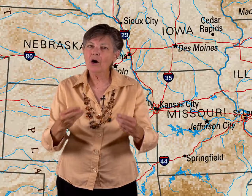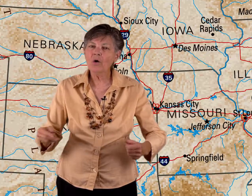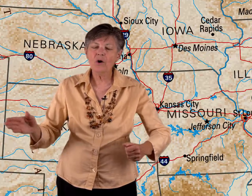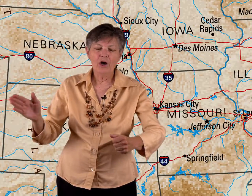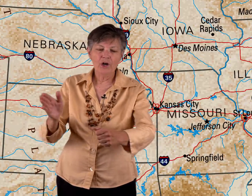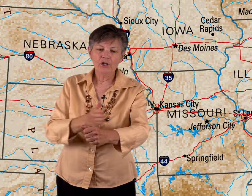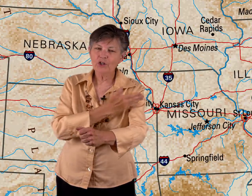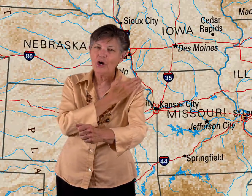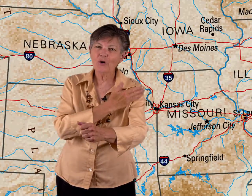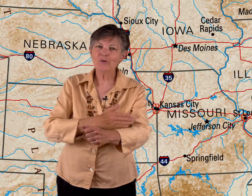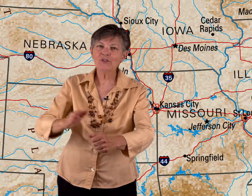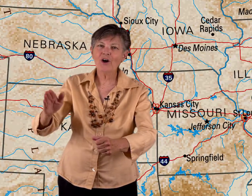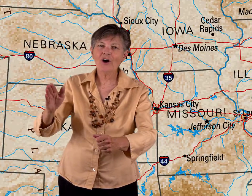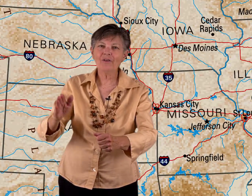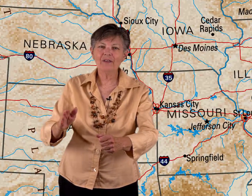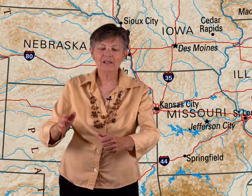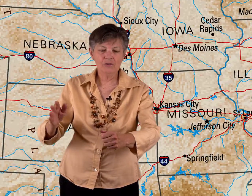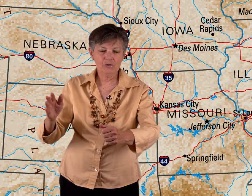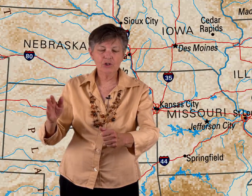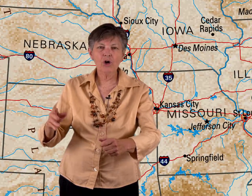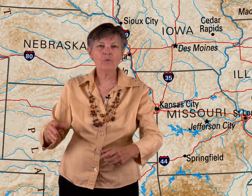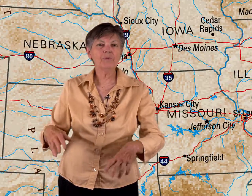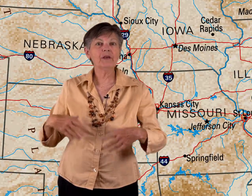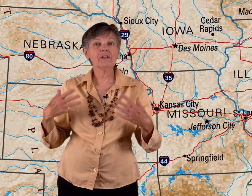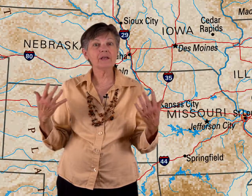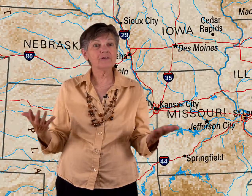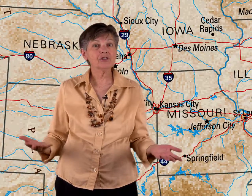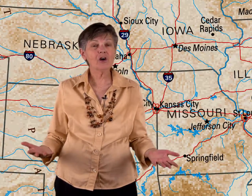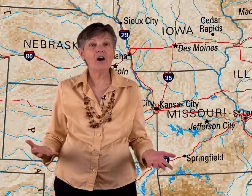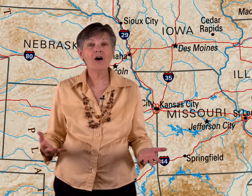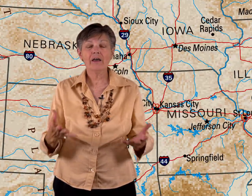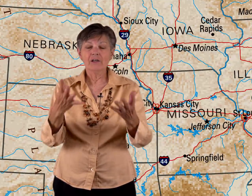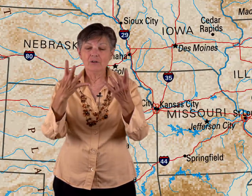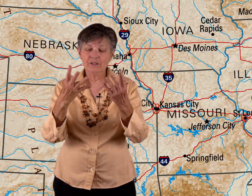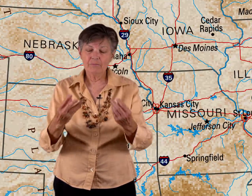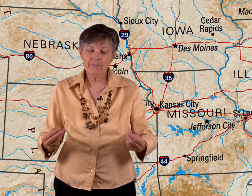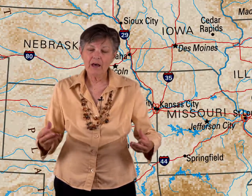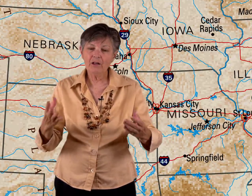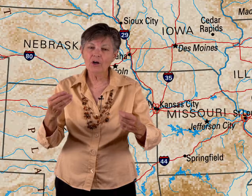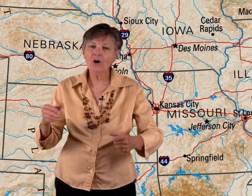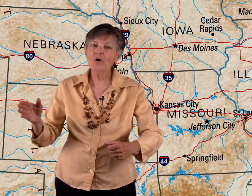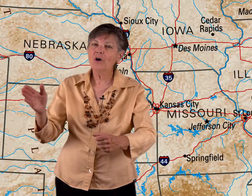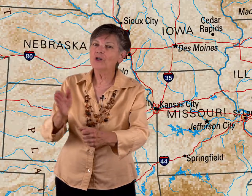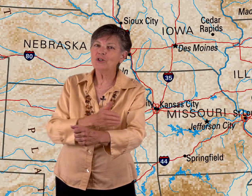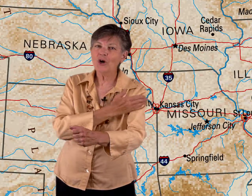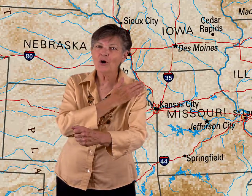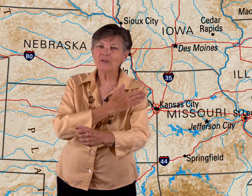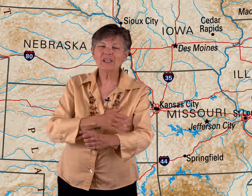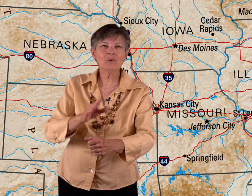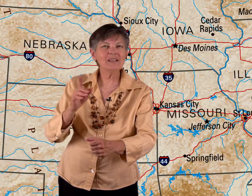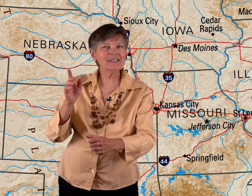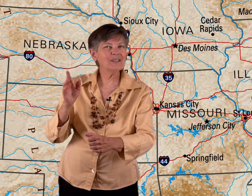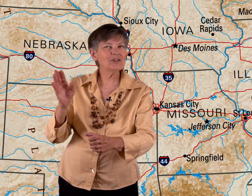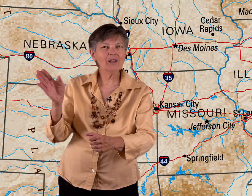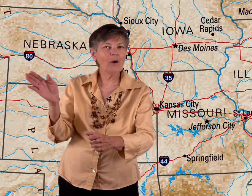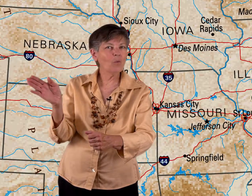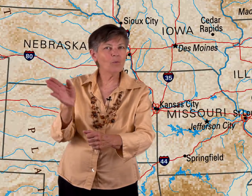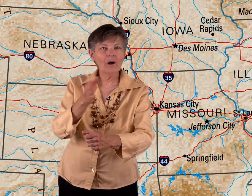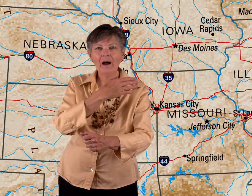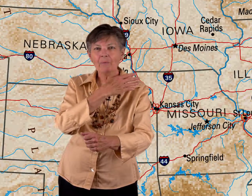Mellow tones are these. So the tone would be like the song. So it's mellow tones, because we're listening to that